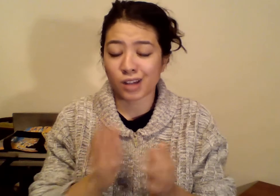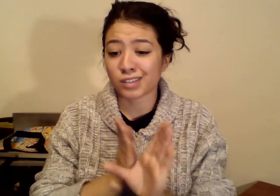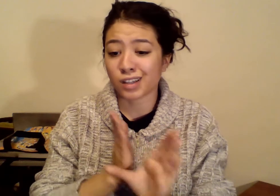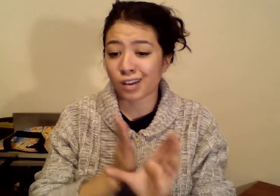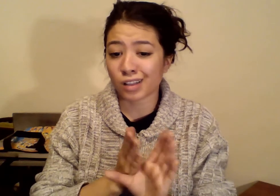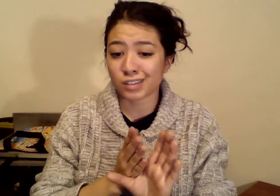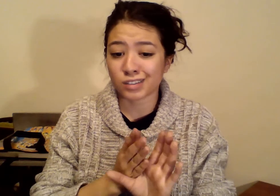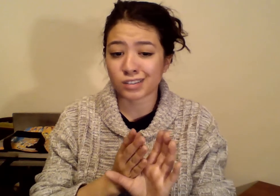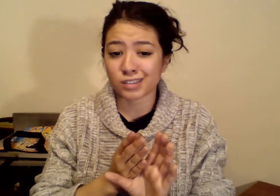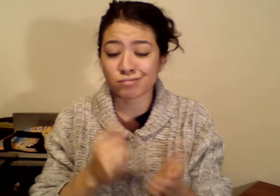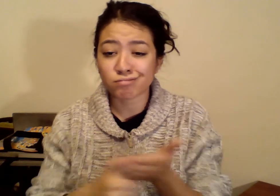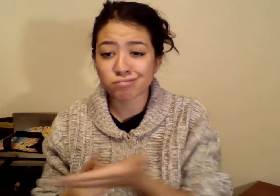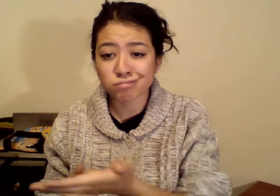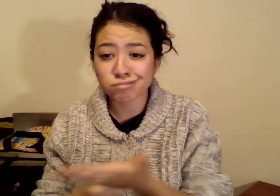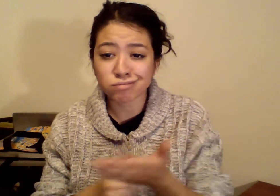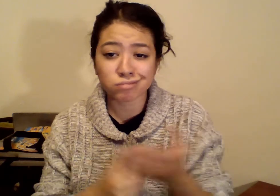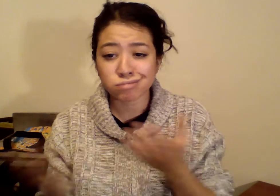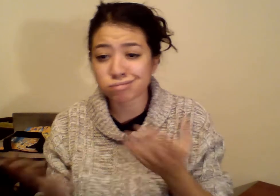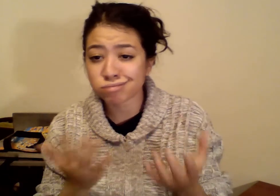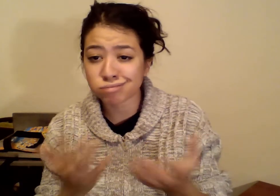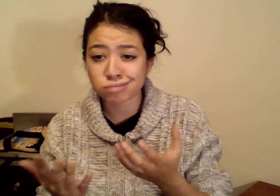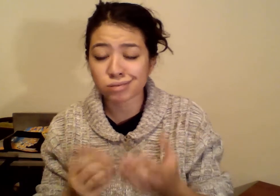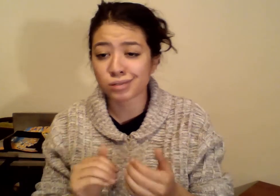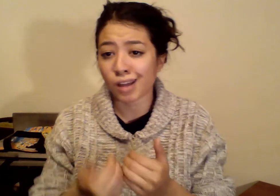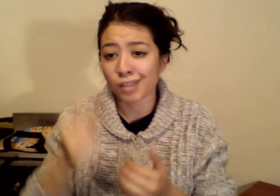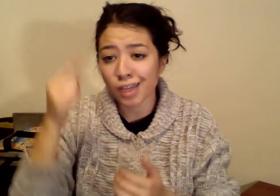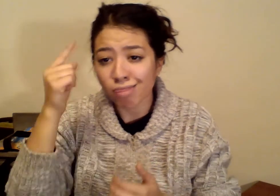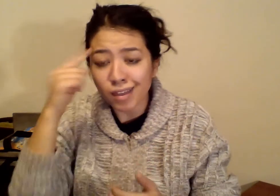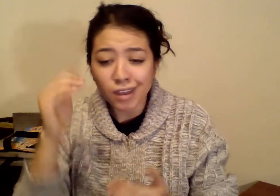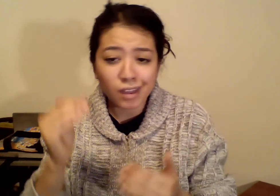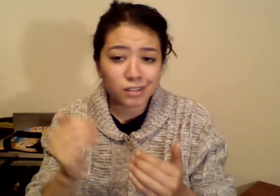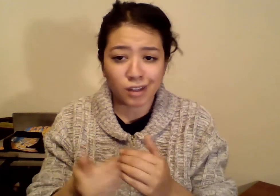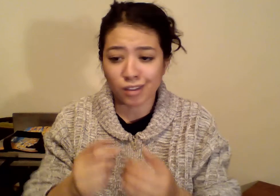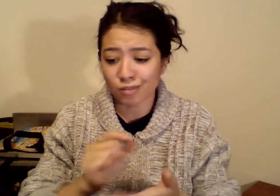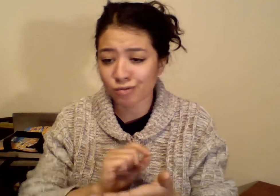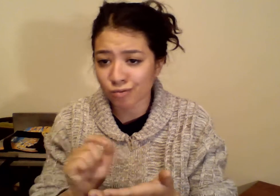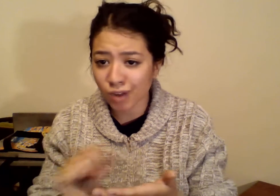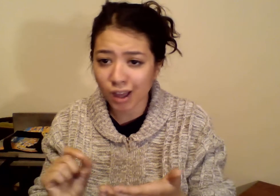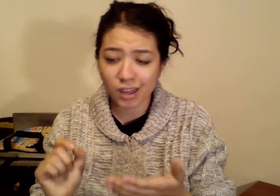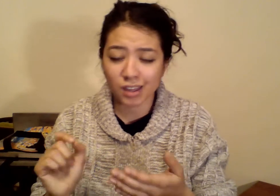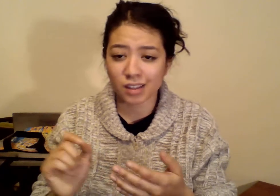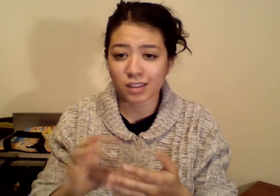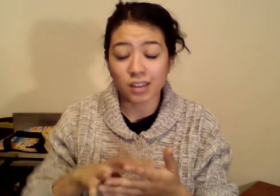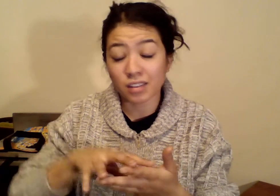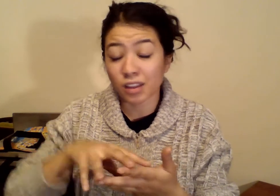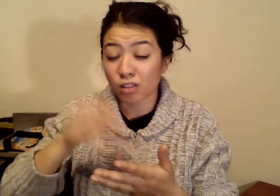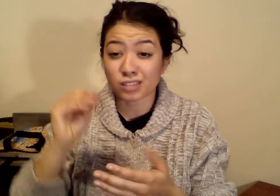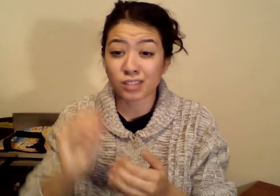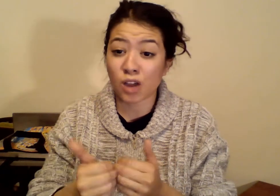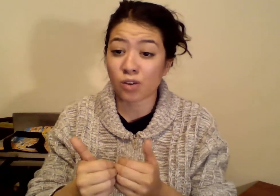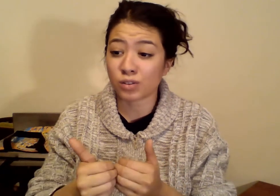They learned about writing the psychology paper, APA style, and how to put the paper together, write